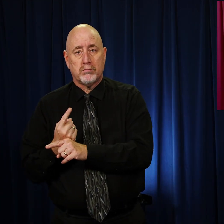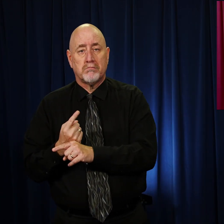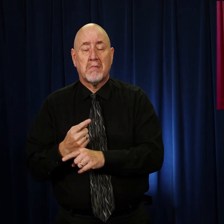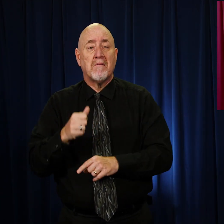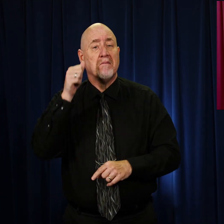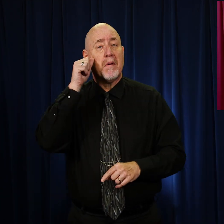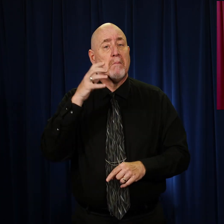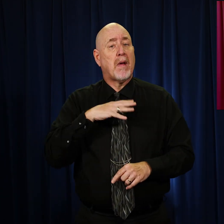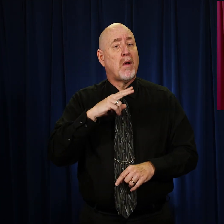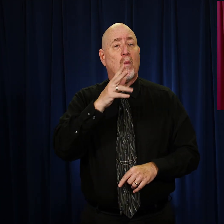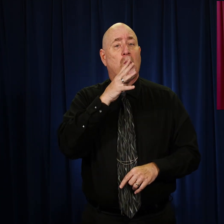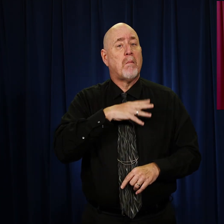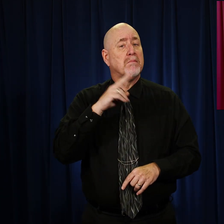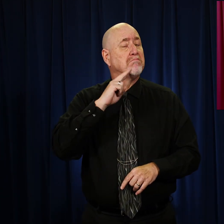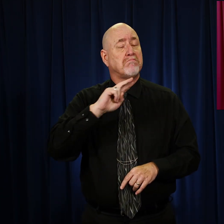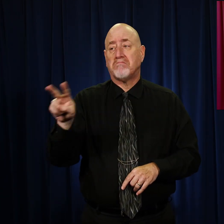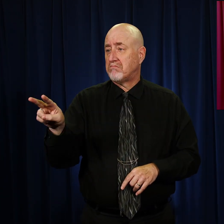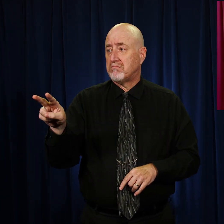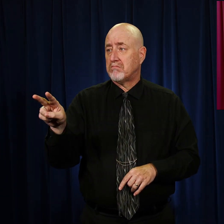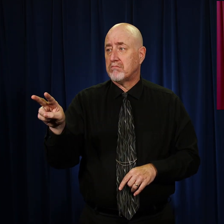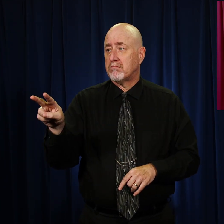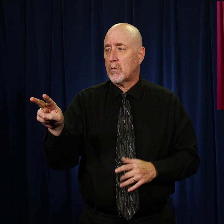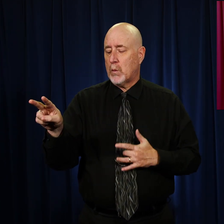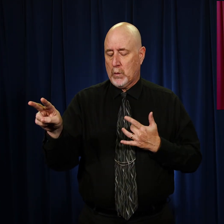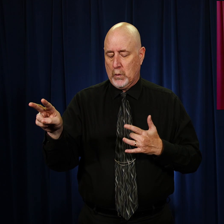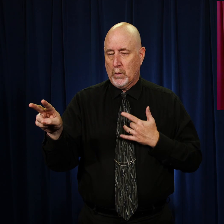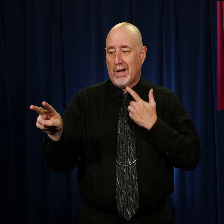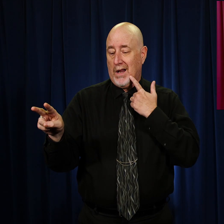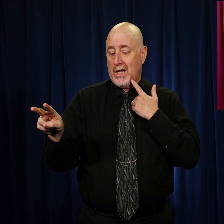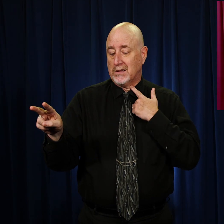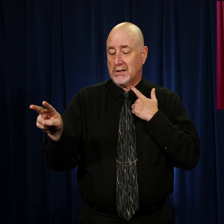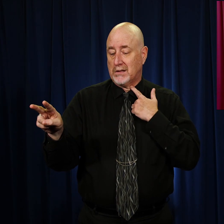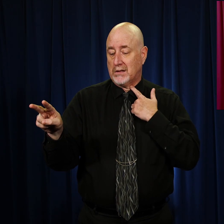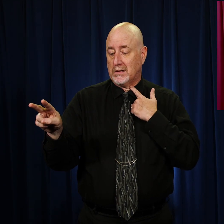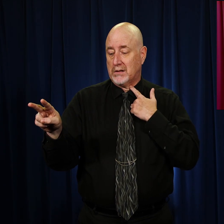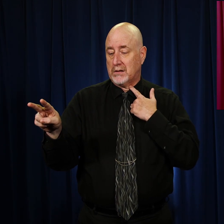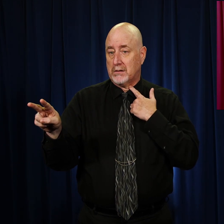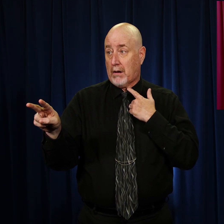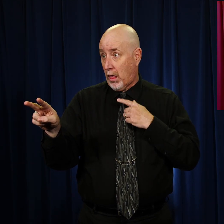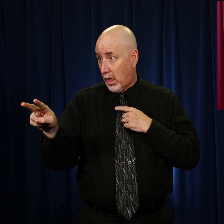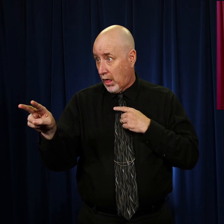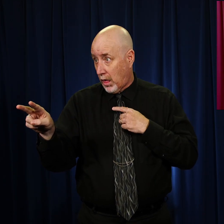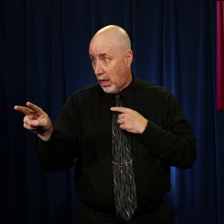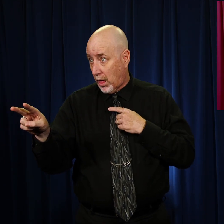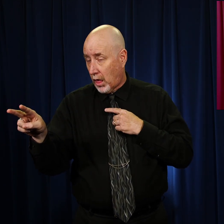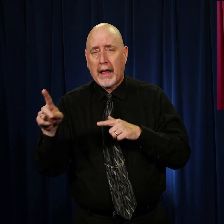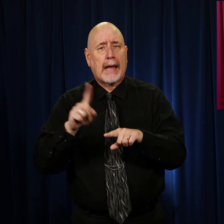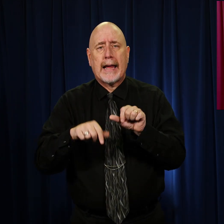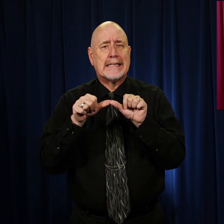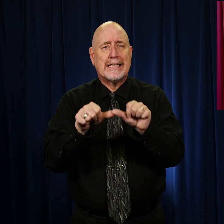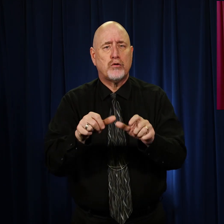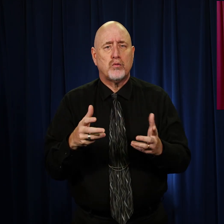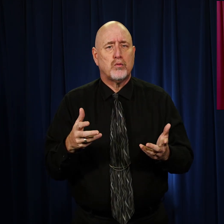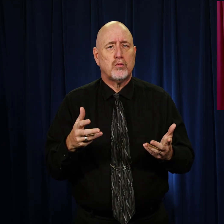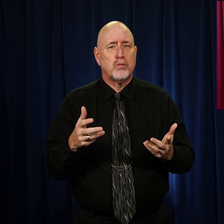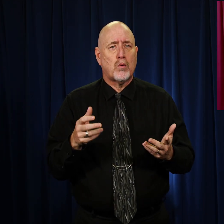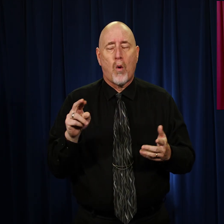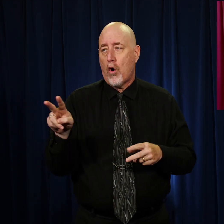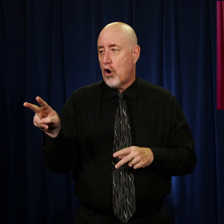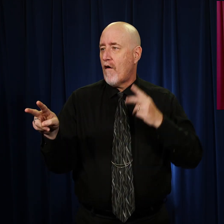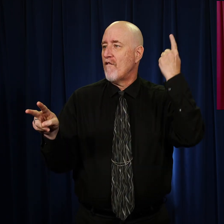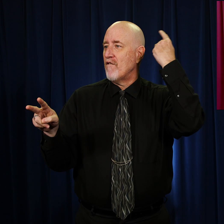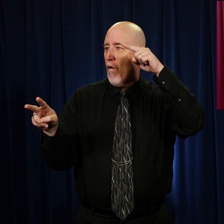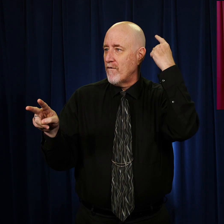a man looks at a woman and he has these feelings of lust, he cannot continue to look, or he cannot look